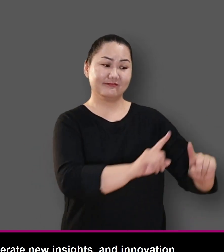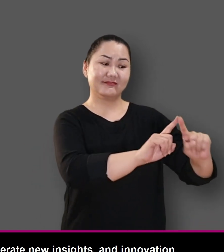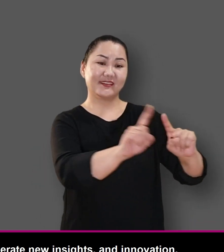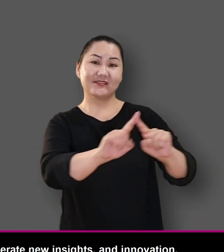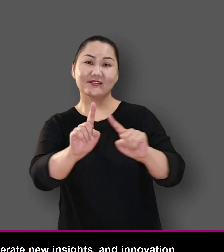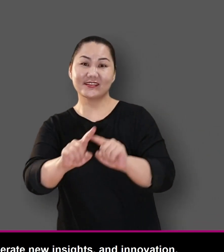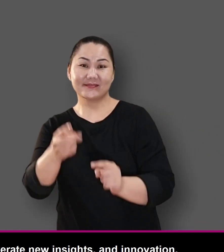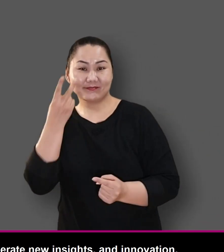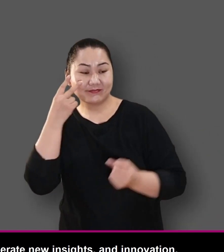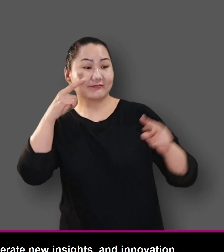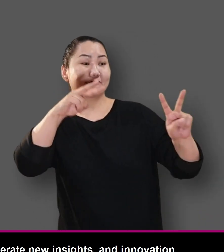Diverse perspectives